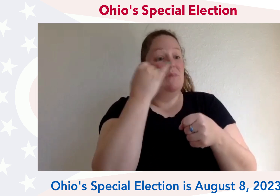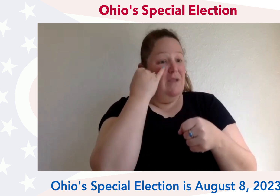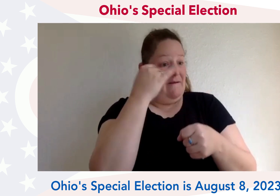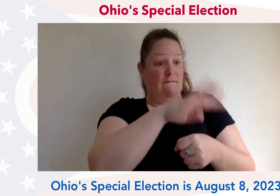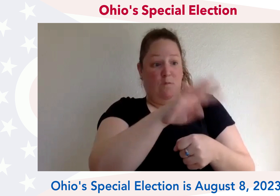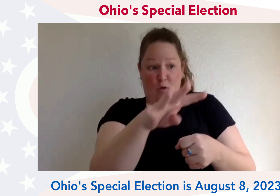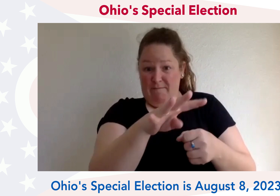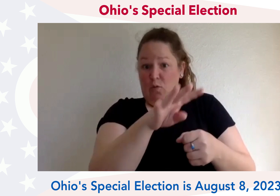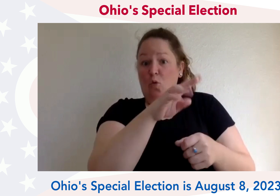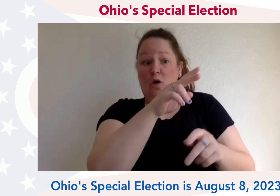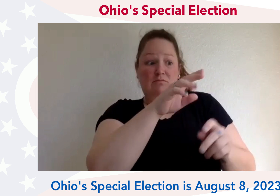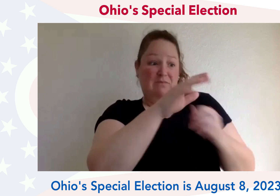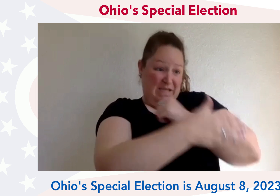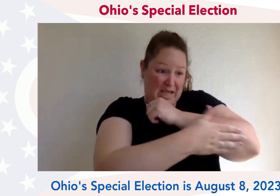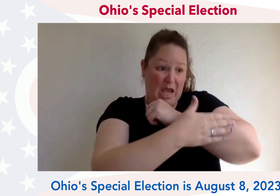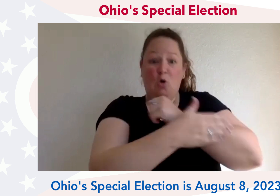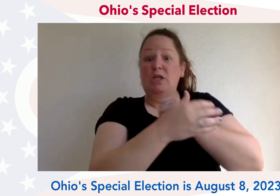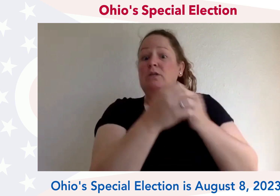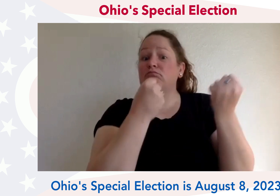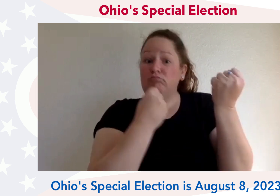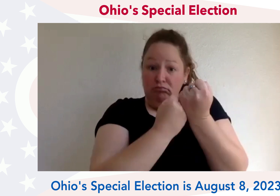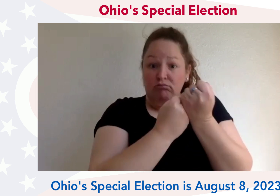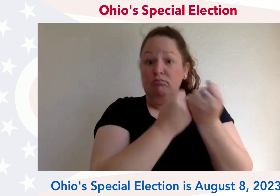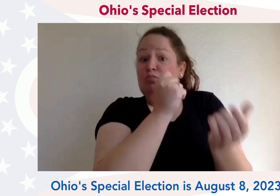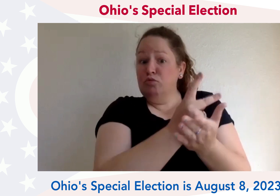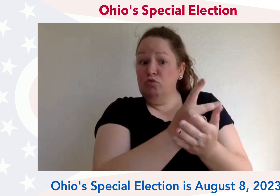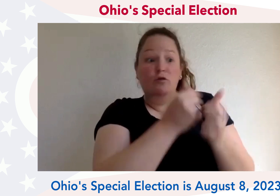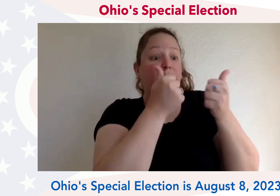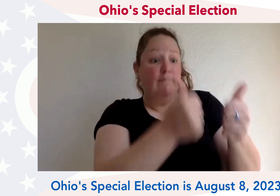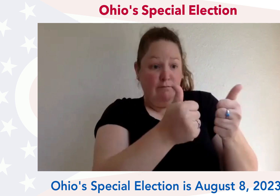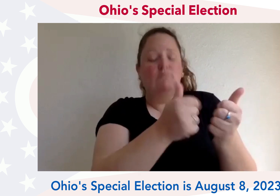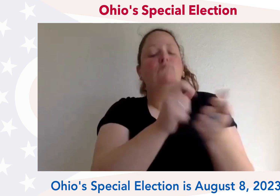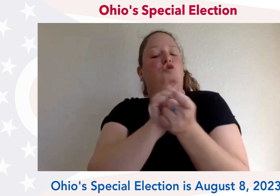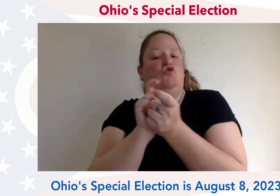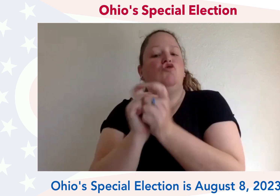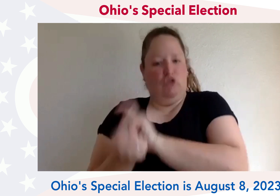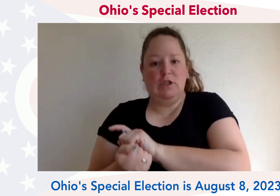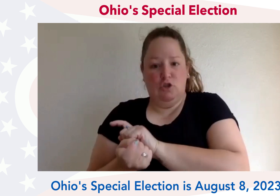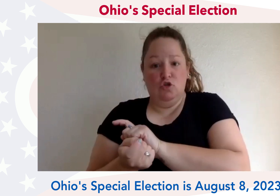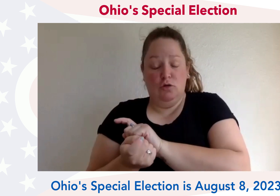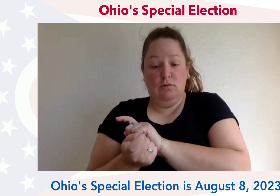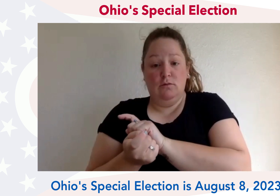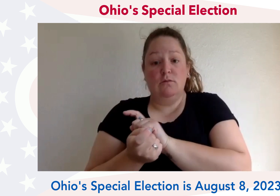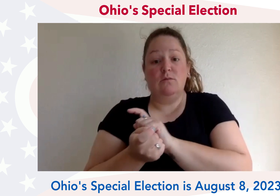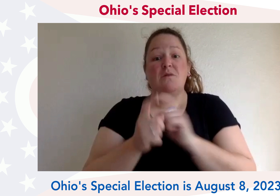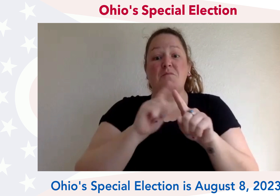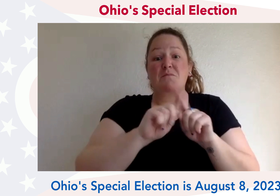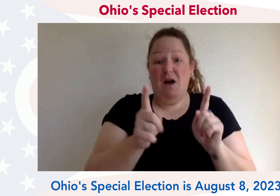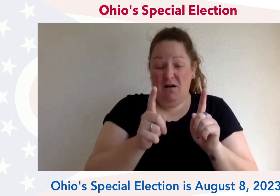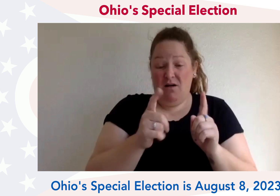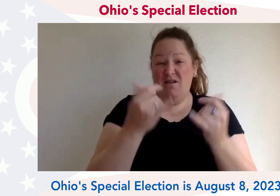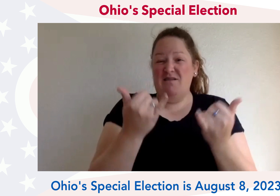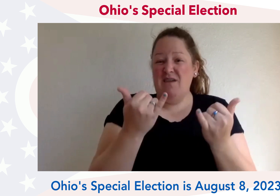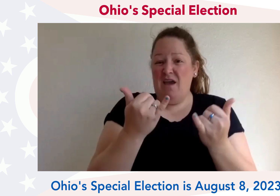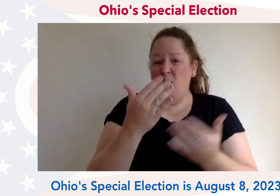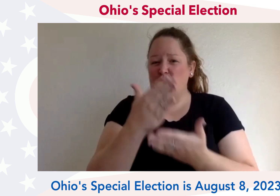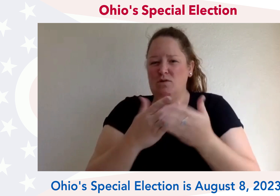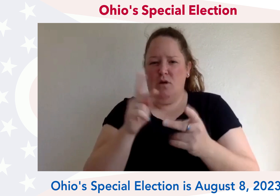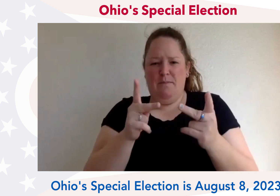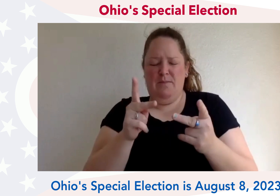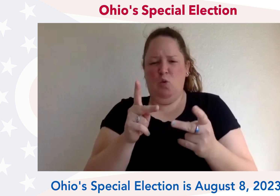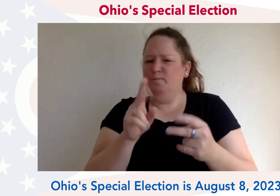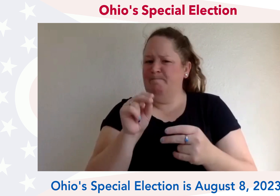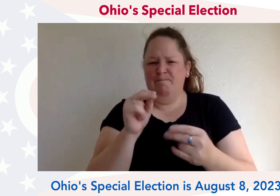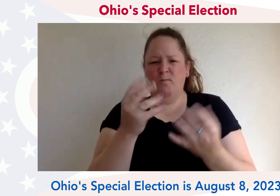by at least 5% of the vote in 44 counties in order to get that